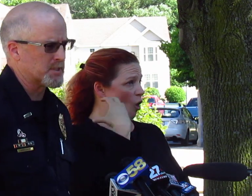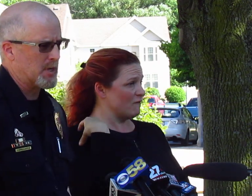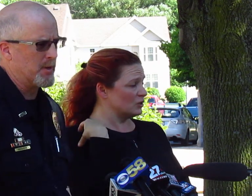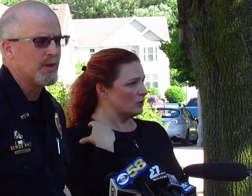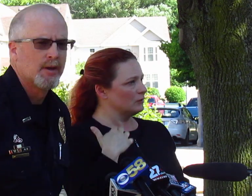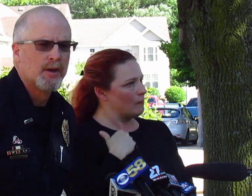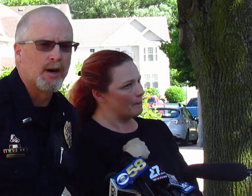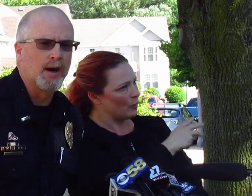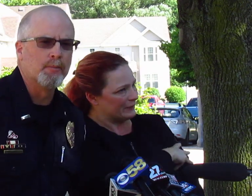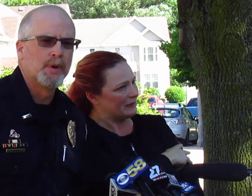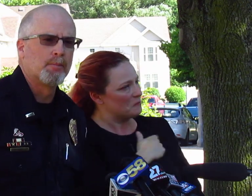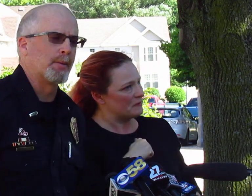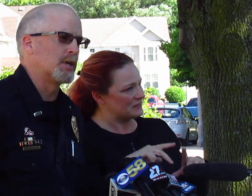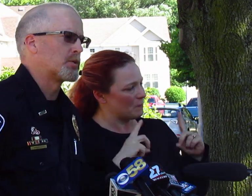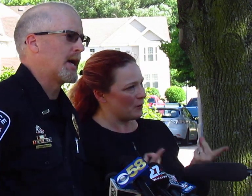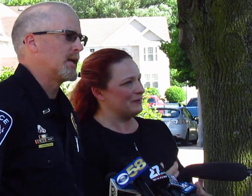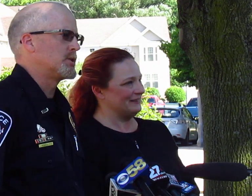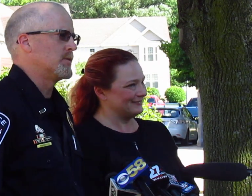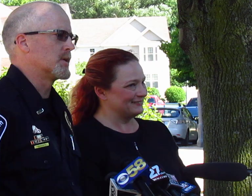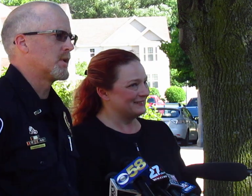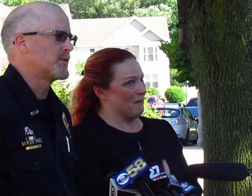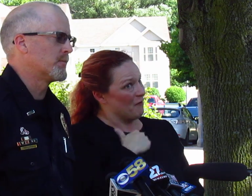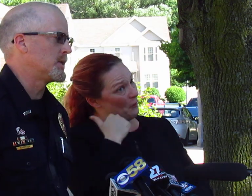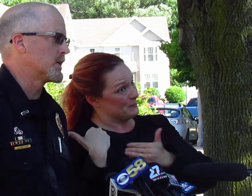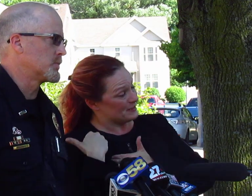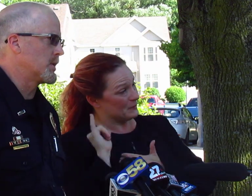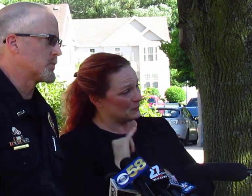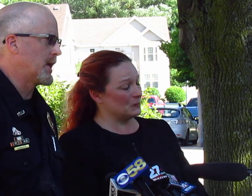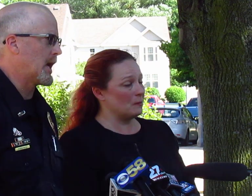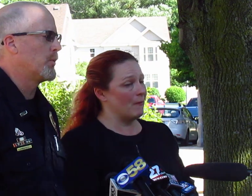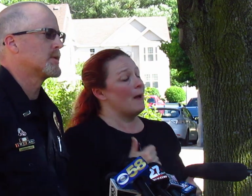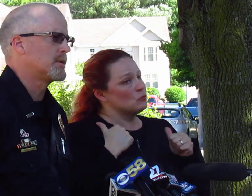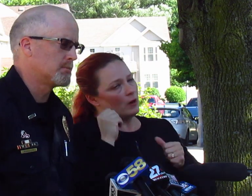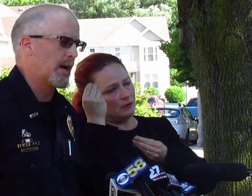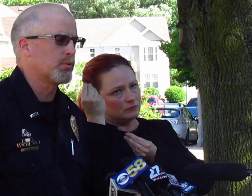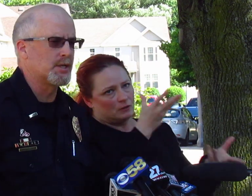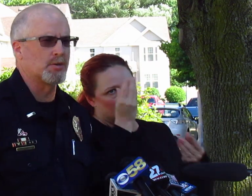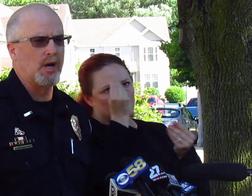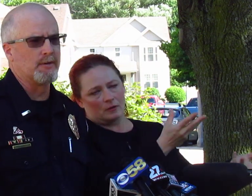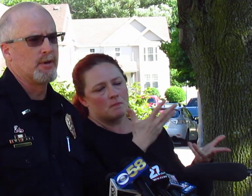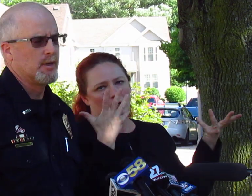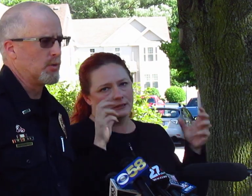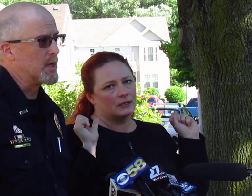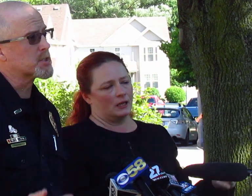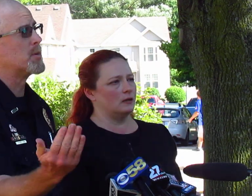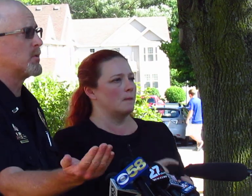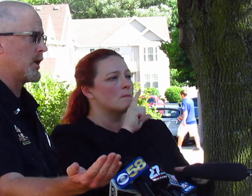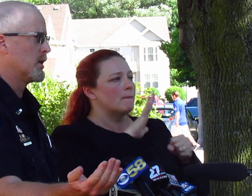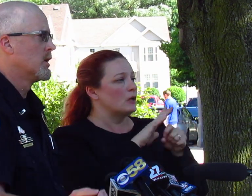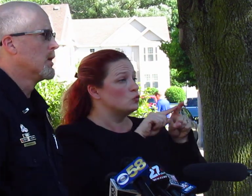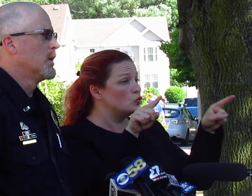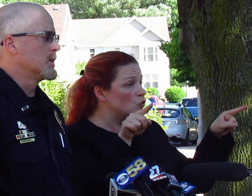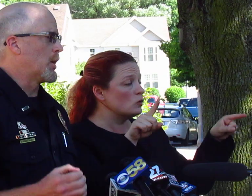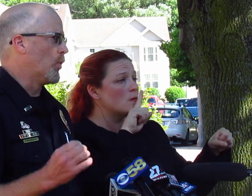with this police department. But I'm going to try to get you as much information as we can. My pledge to all of you and to this